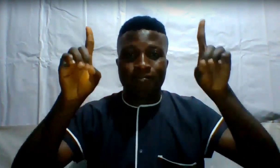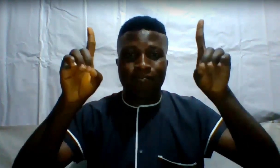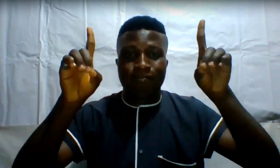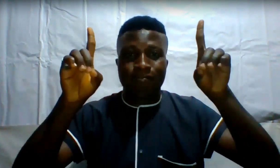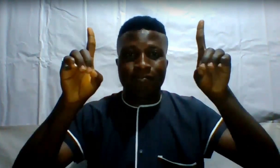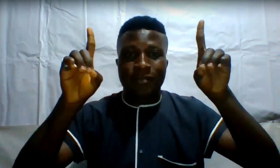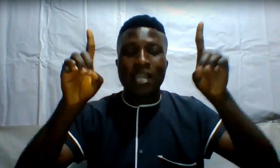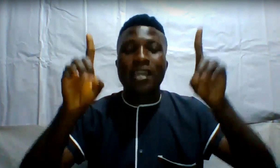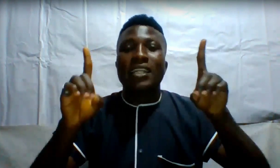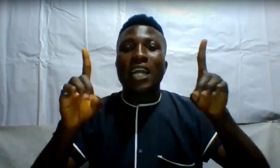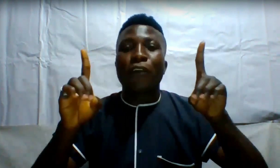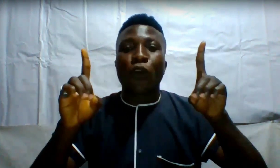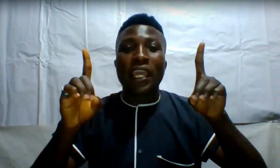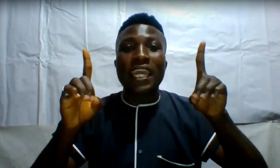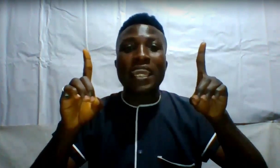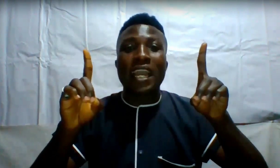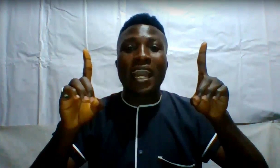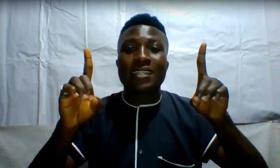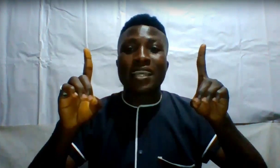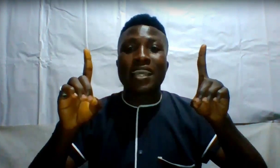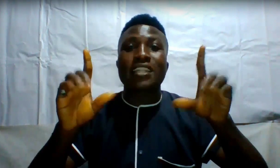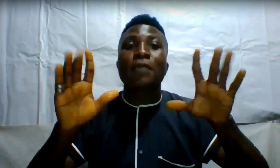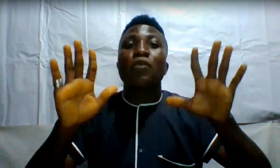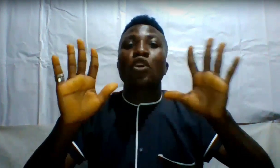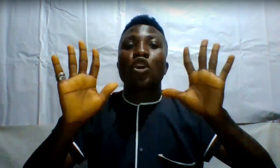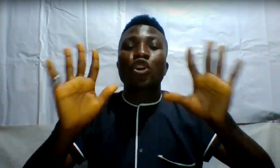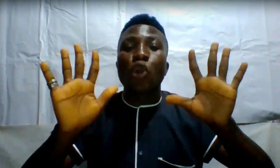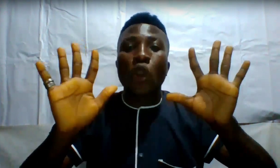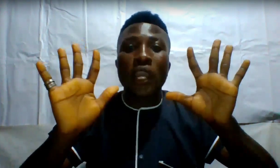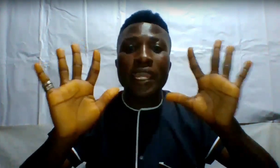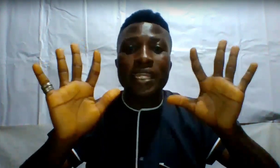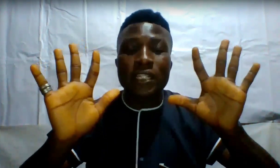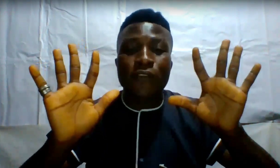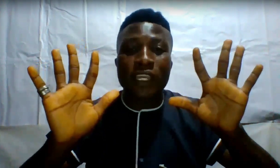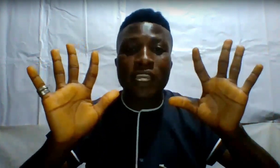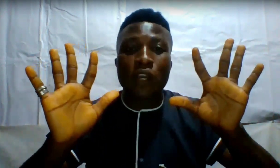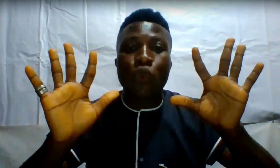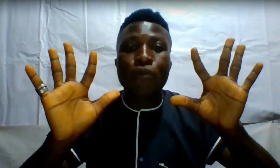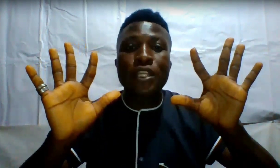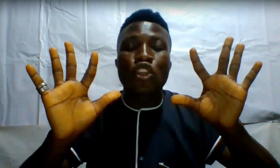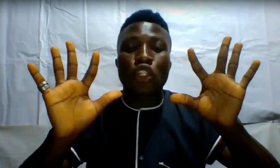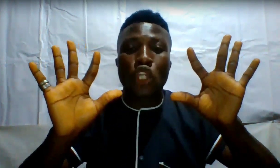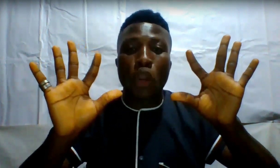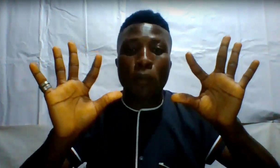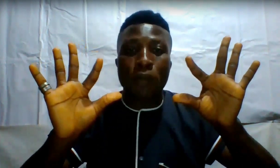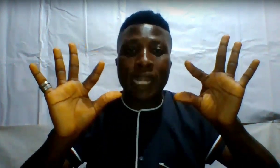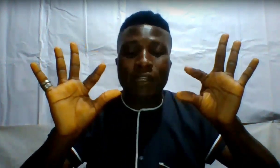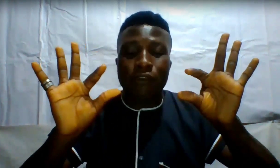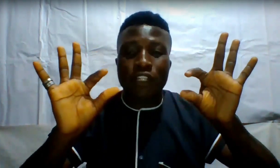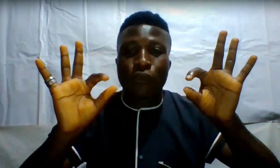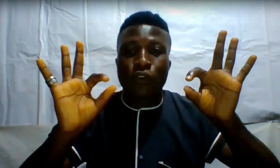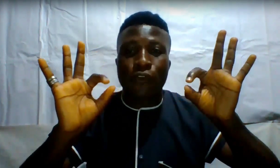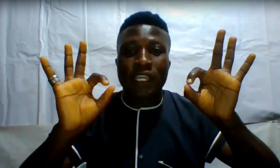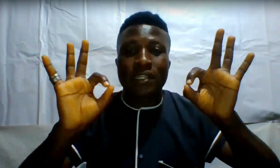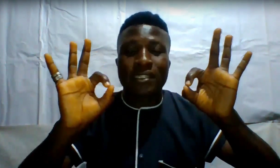Now for E, I said, your index finger will meet your thumb and the rest of your finger stands out like